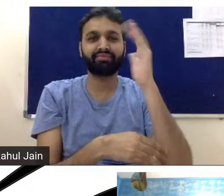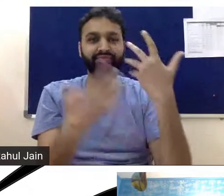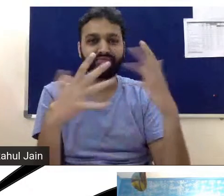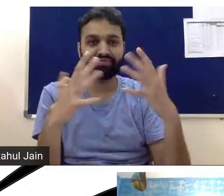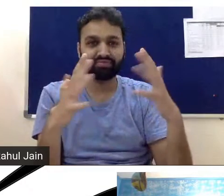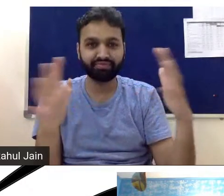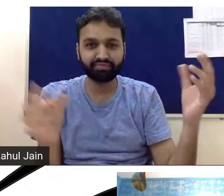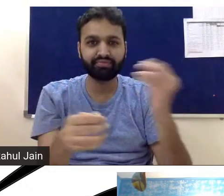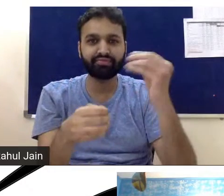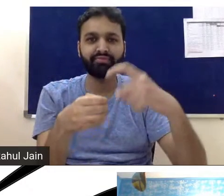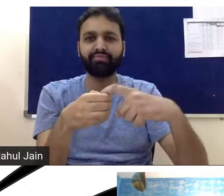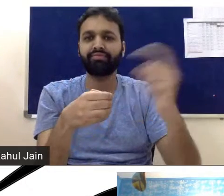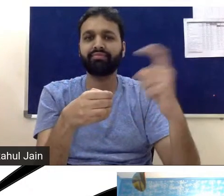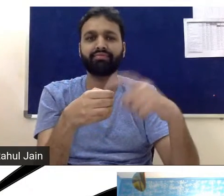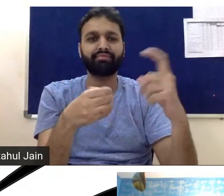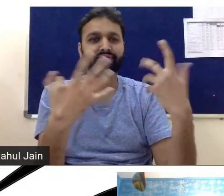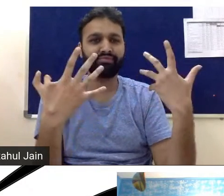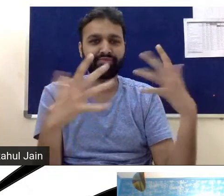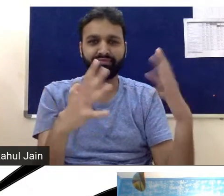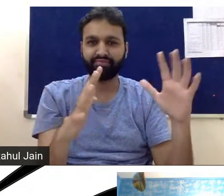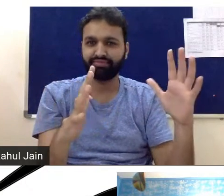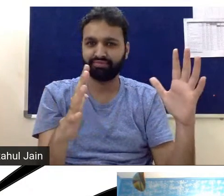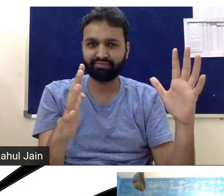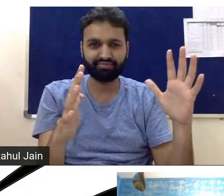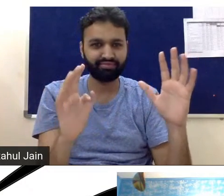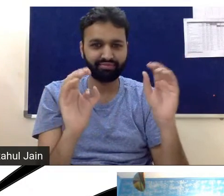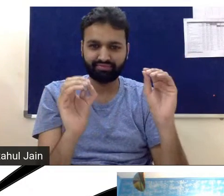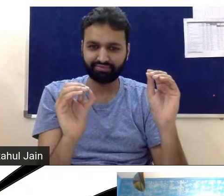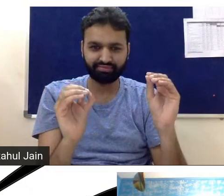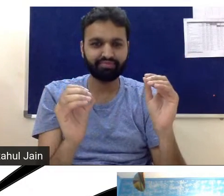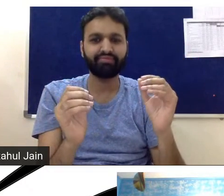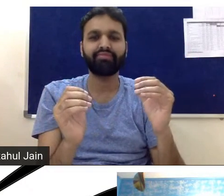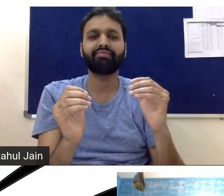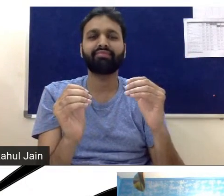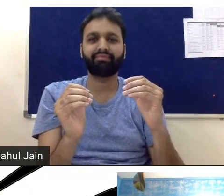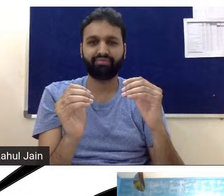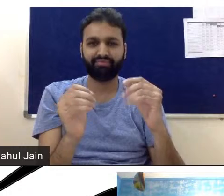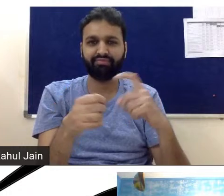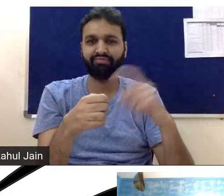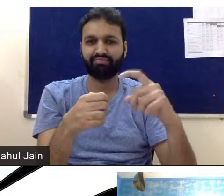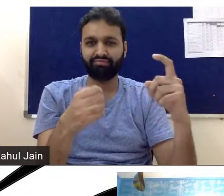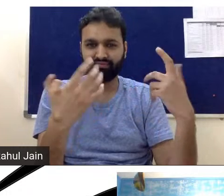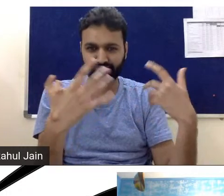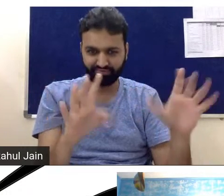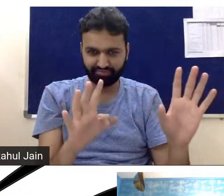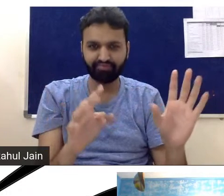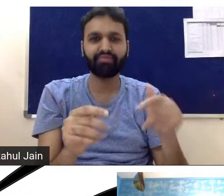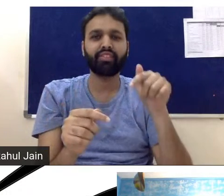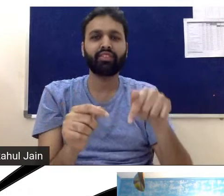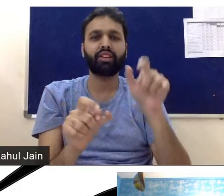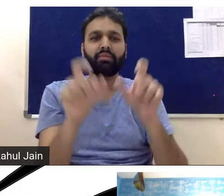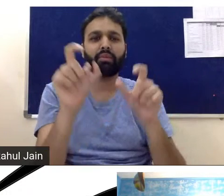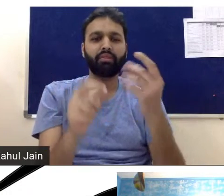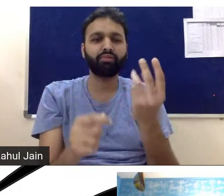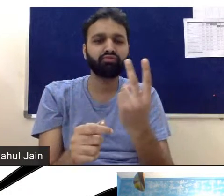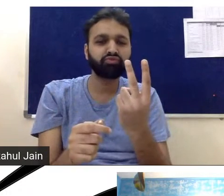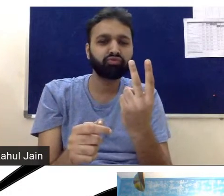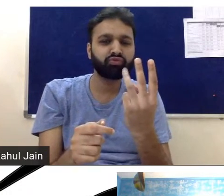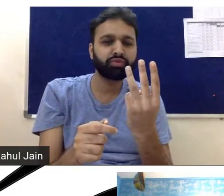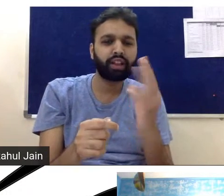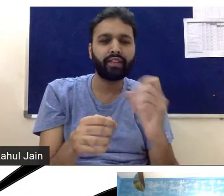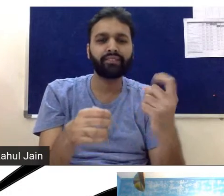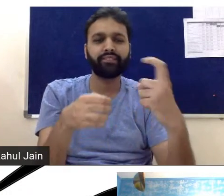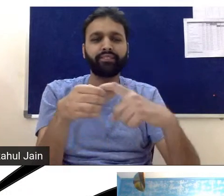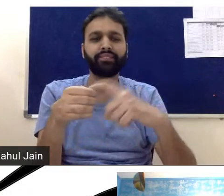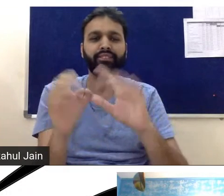Great. All the presenters have all done the presentation, and some of them have already left